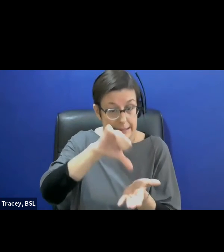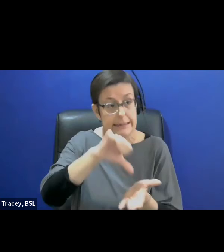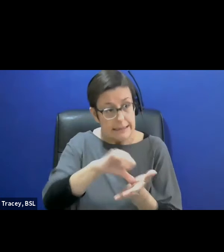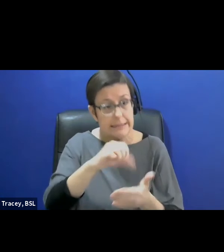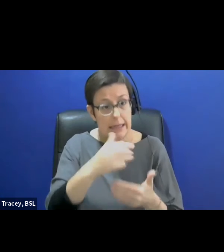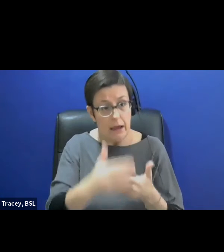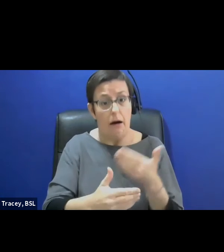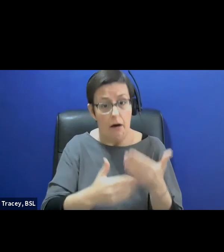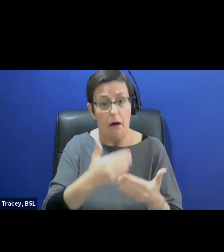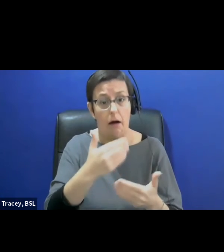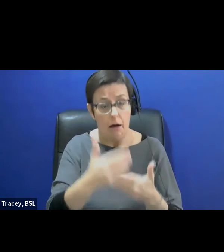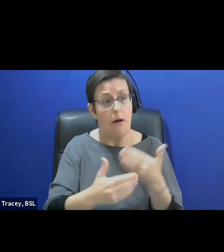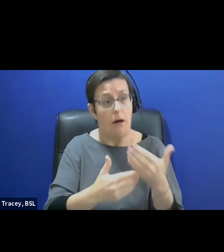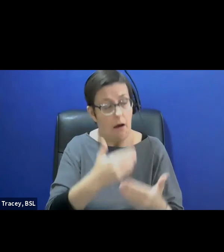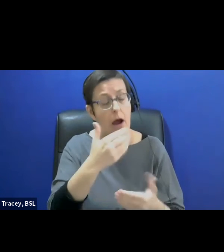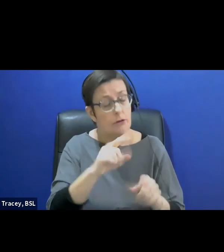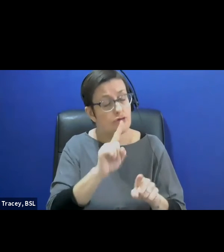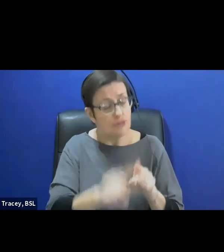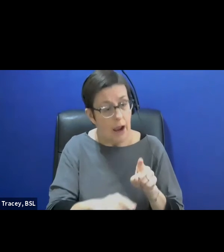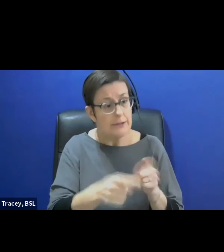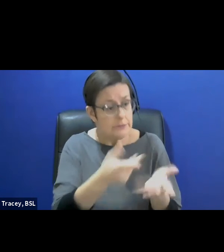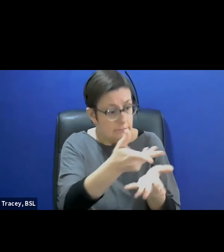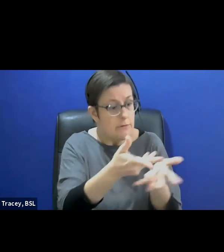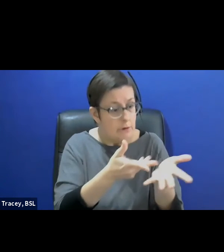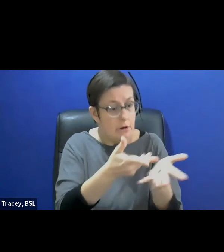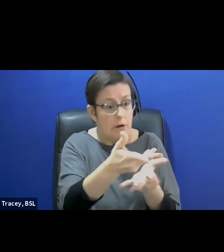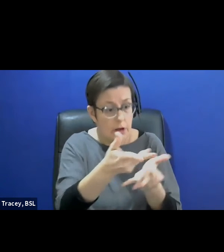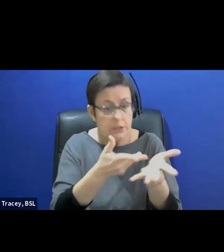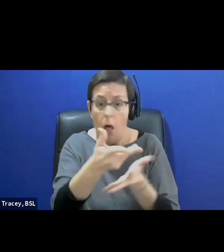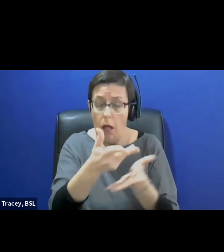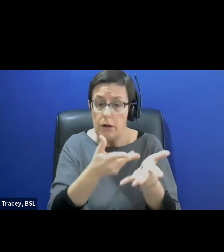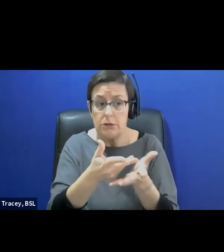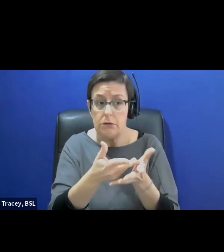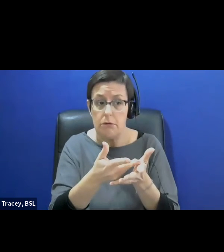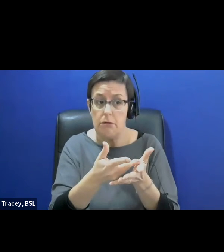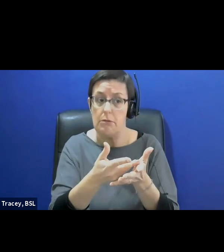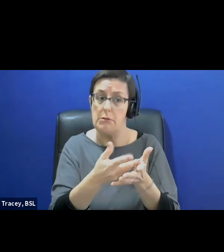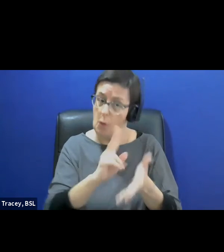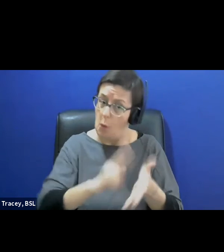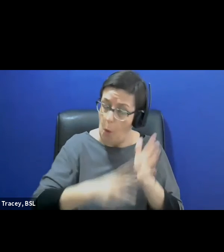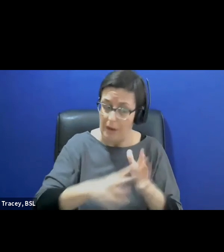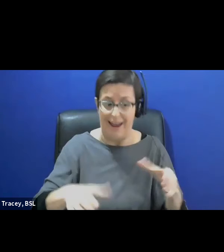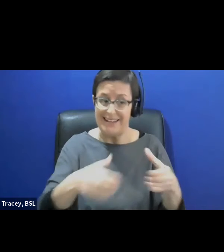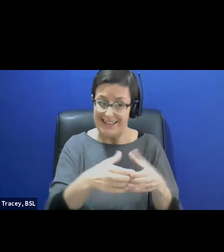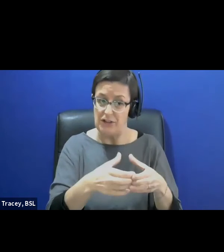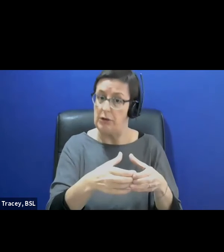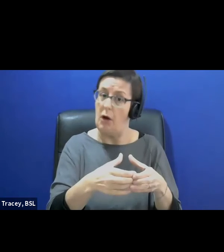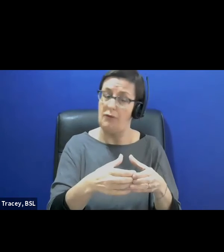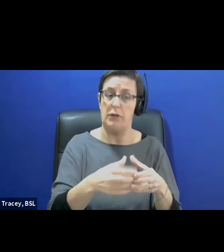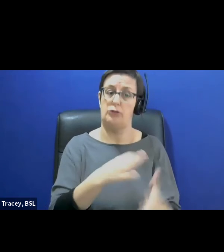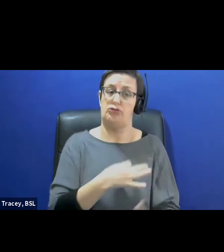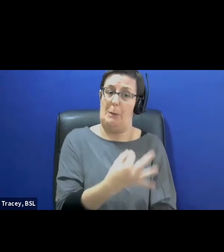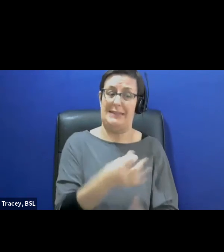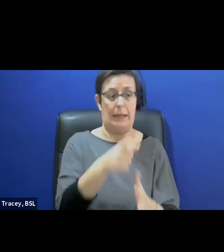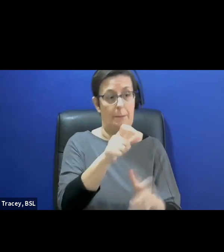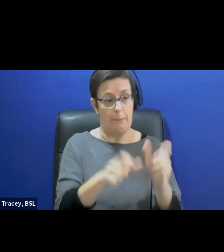progressively consulting with the representative from the persons with disabilities organizations, but then